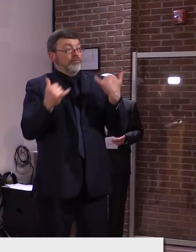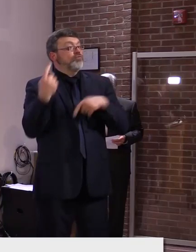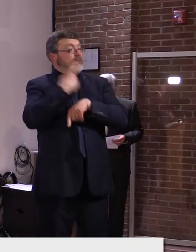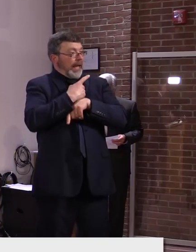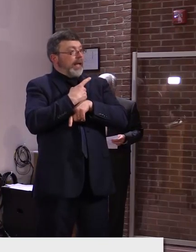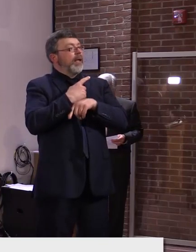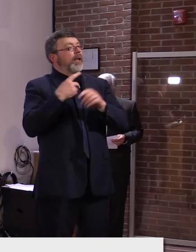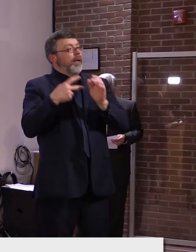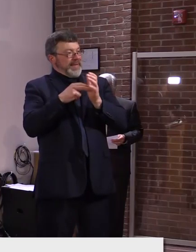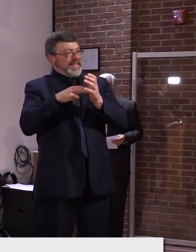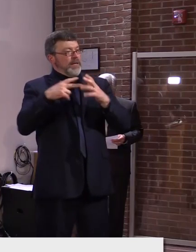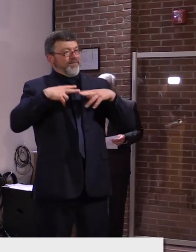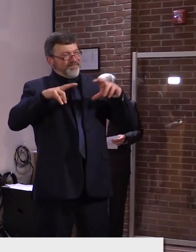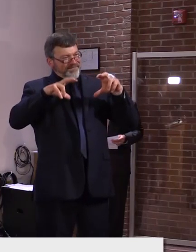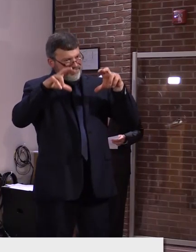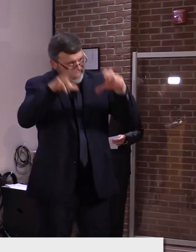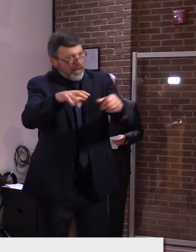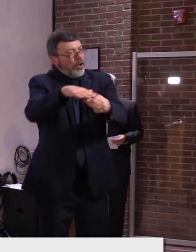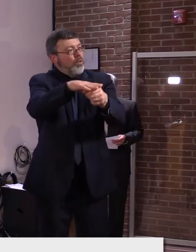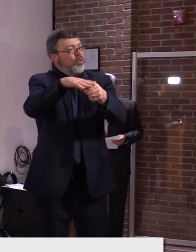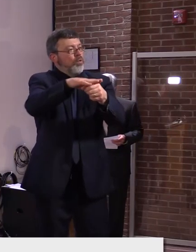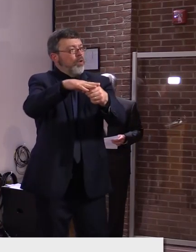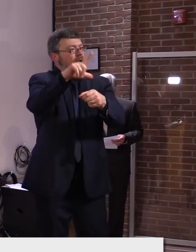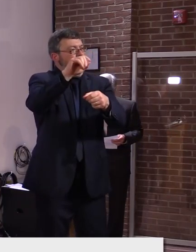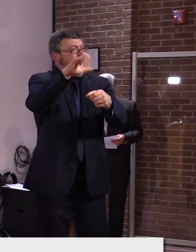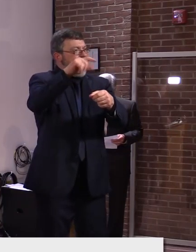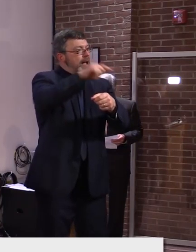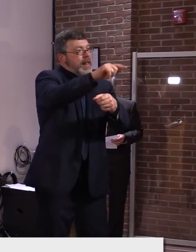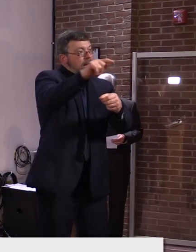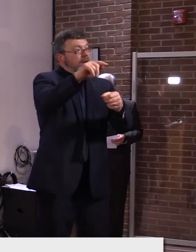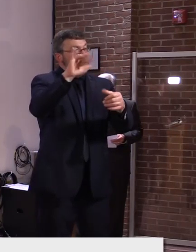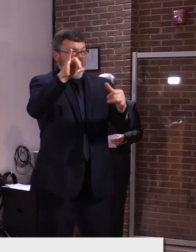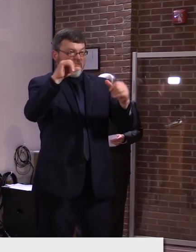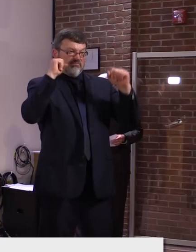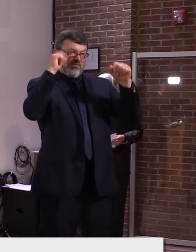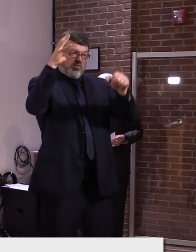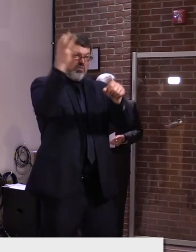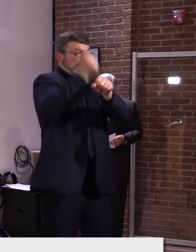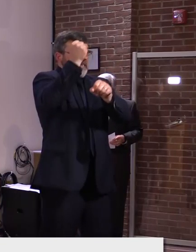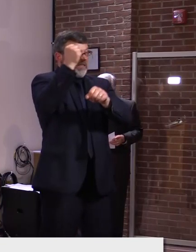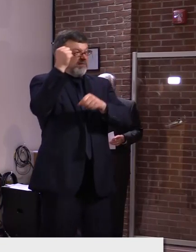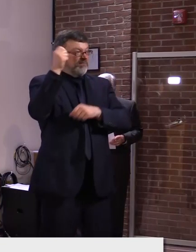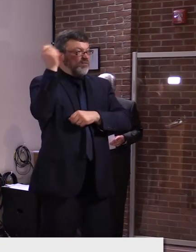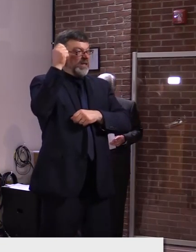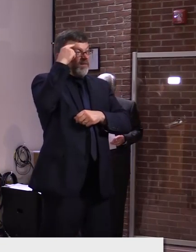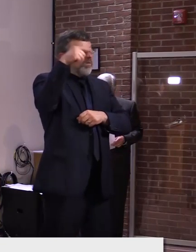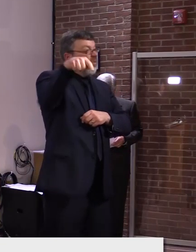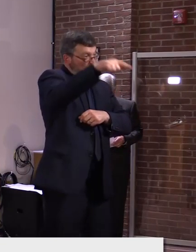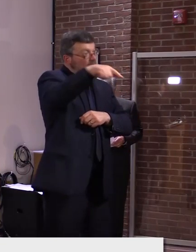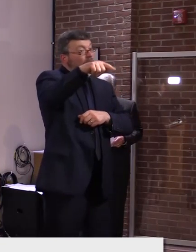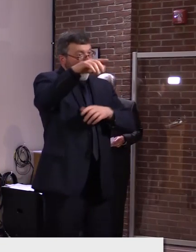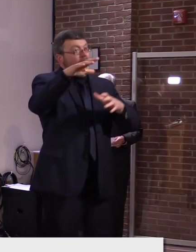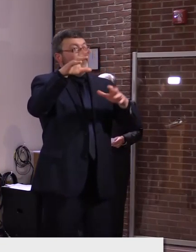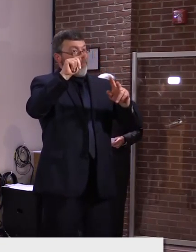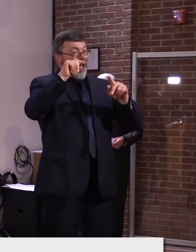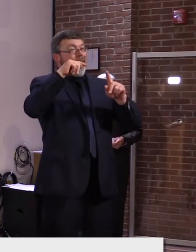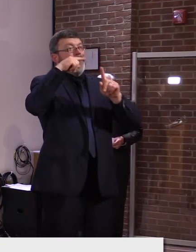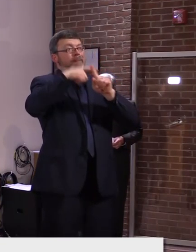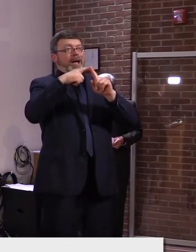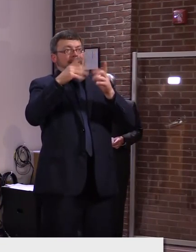I think will give us the best rate of return and attract more people into our state, which is what we desperately